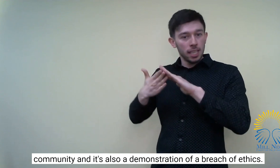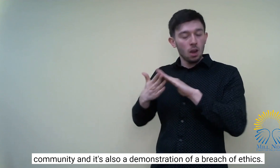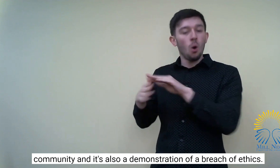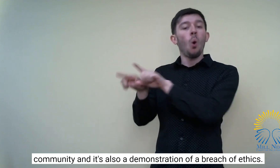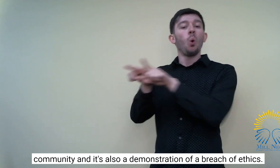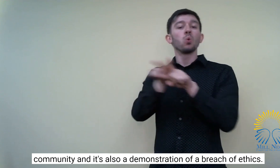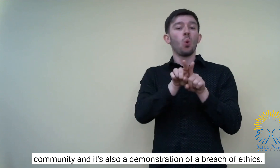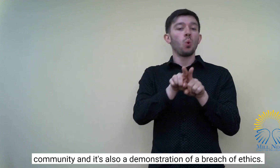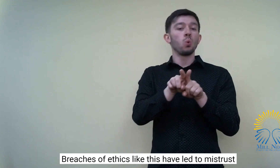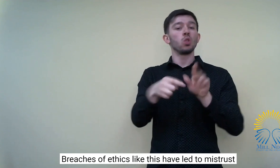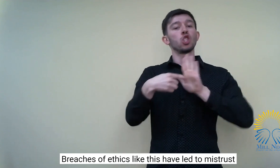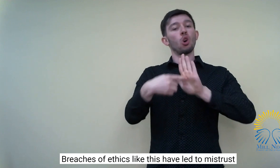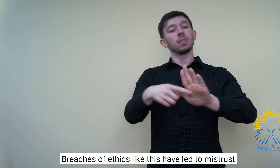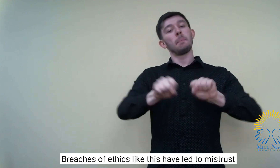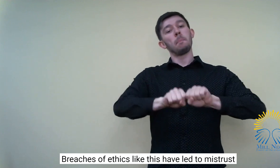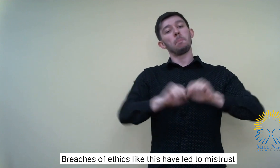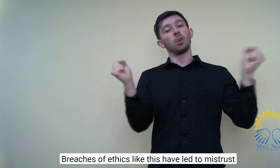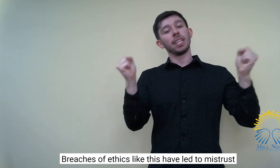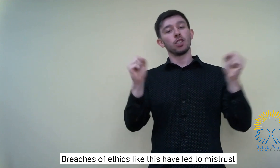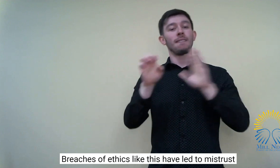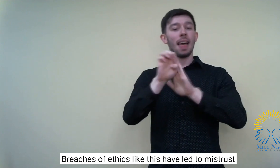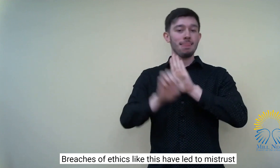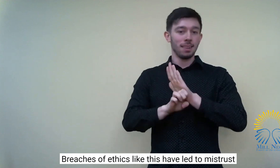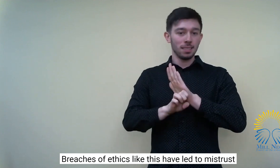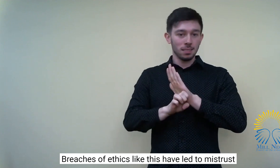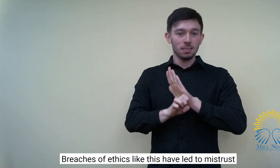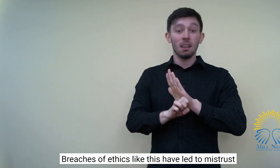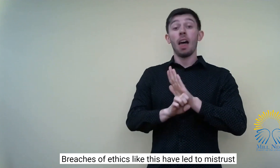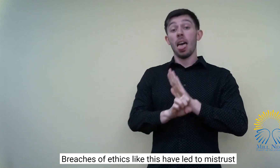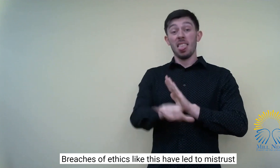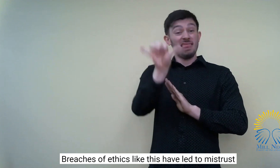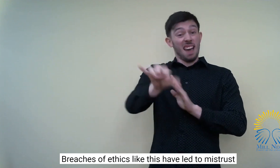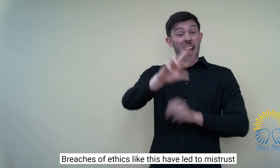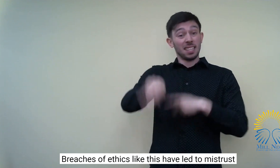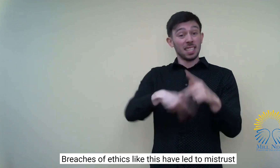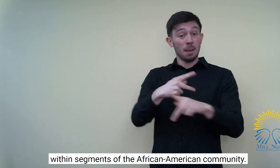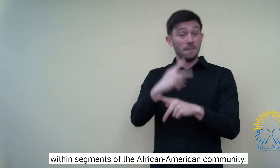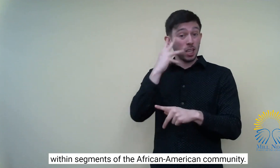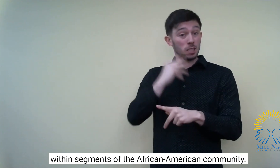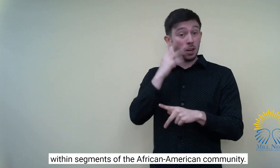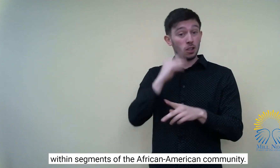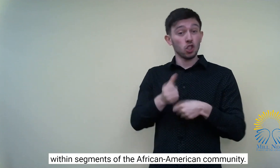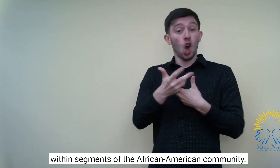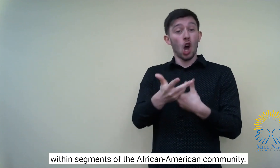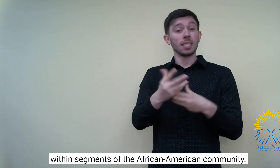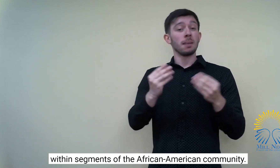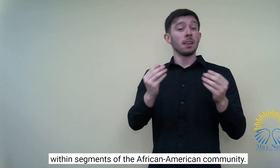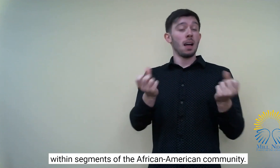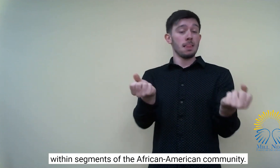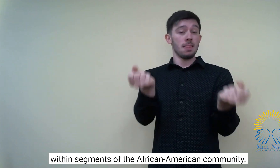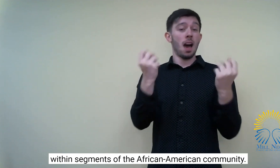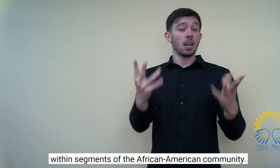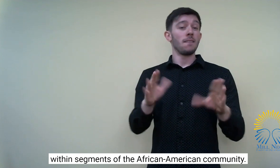of ethics. Breaches of ethics like this have led to mistrust within segments of the African American